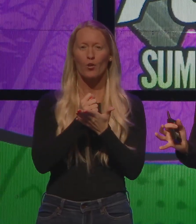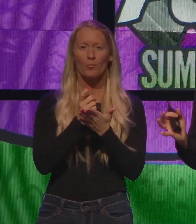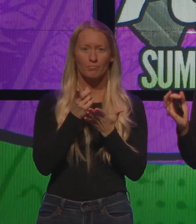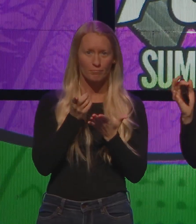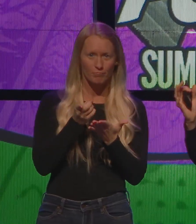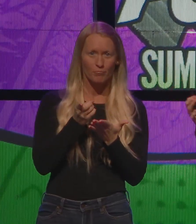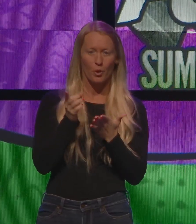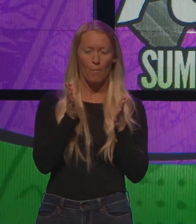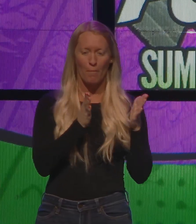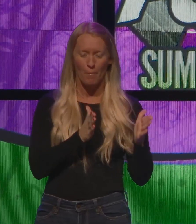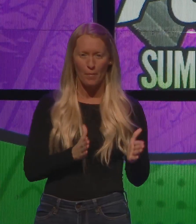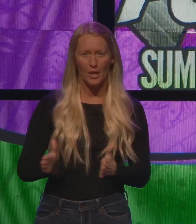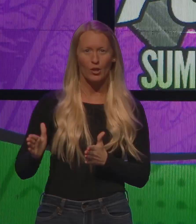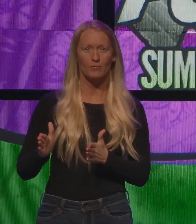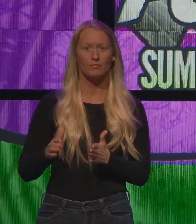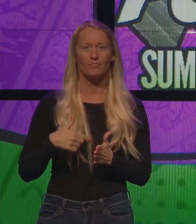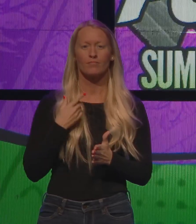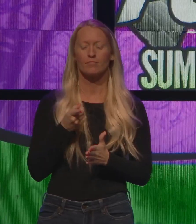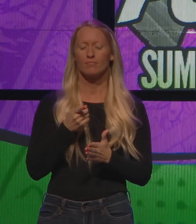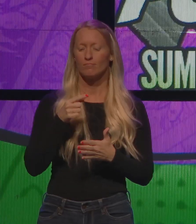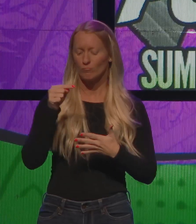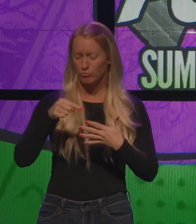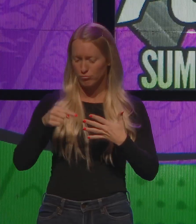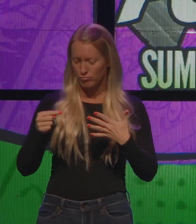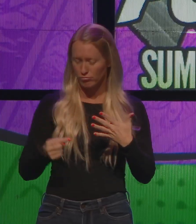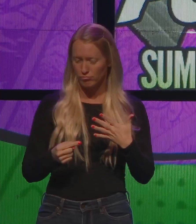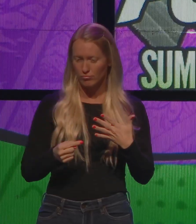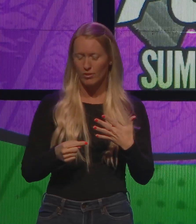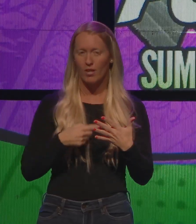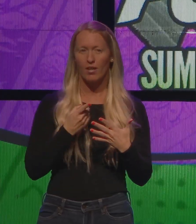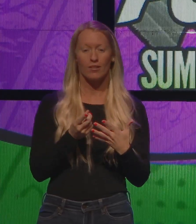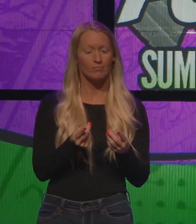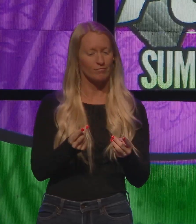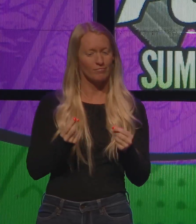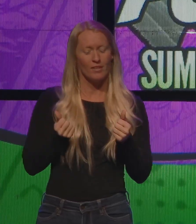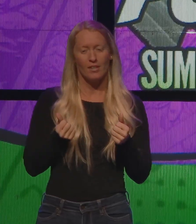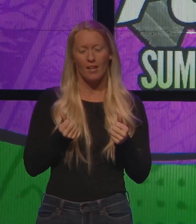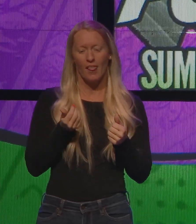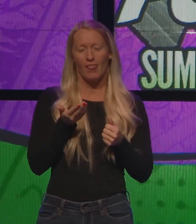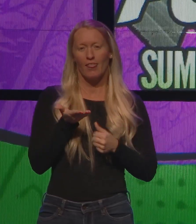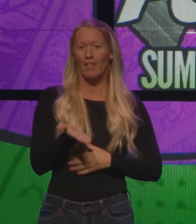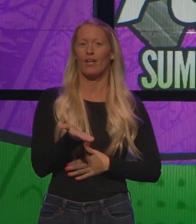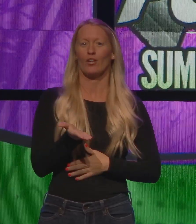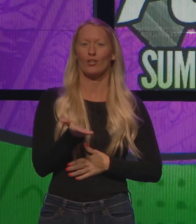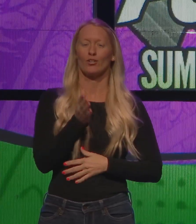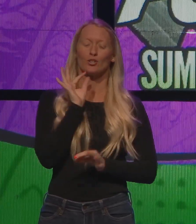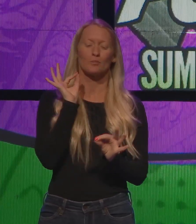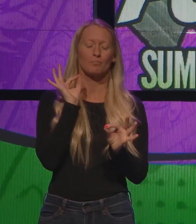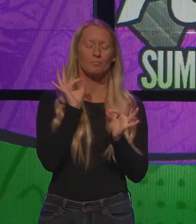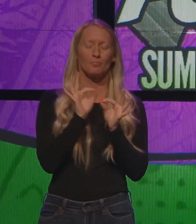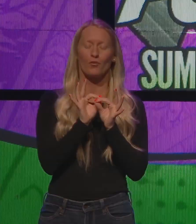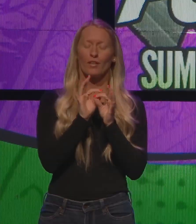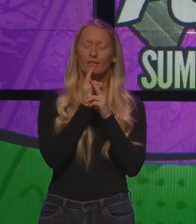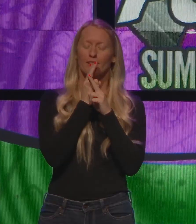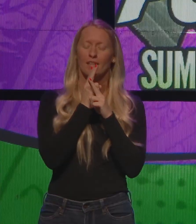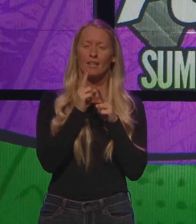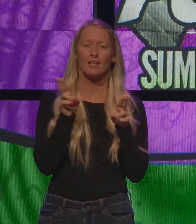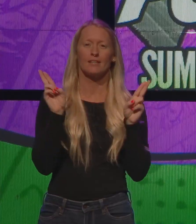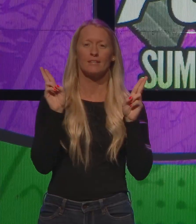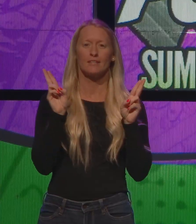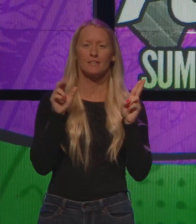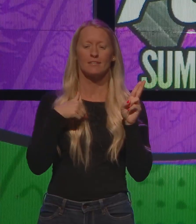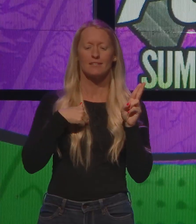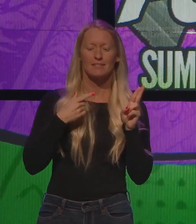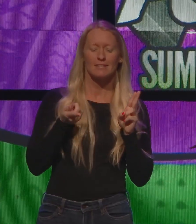of the things. And all of a sudden, she's there. And she's perfect. And she's innocent and kind of looks a